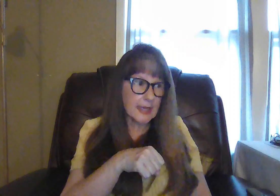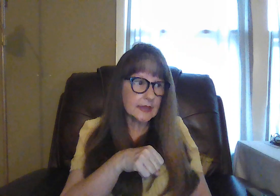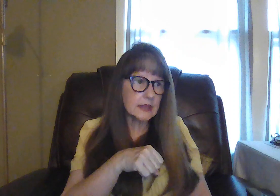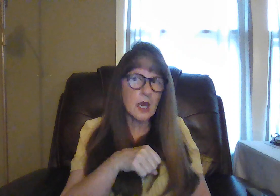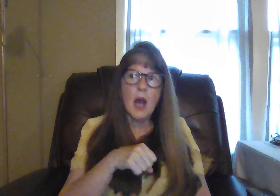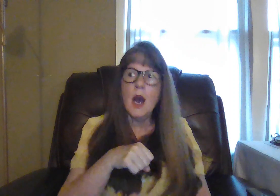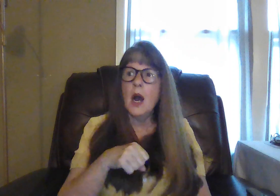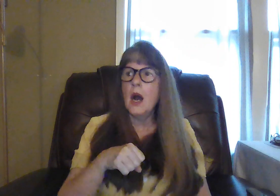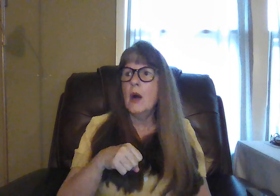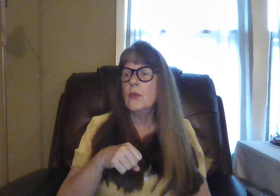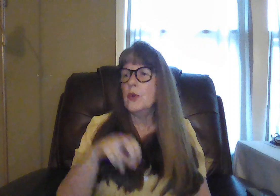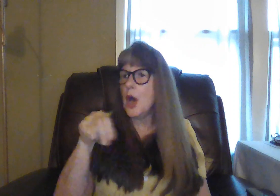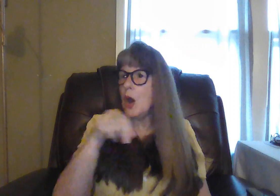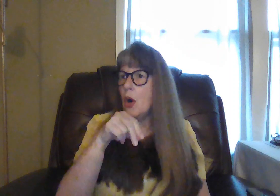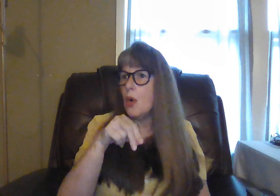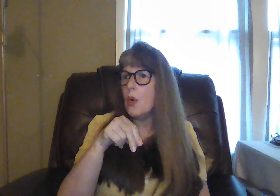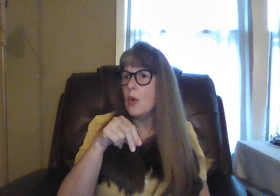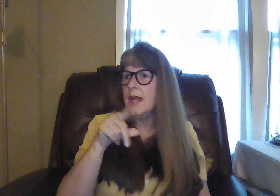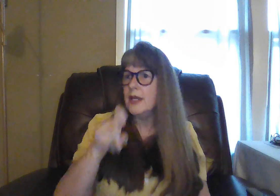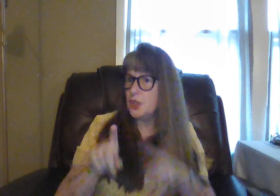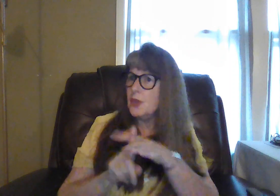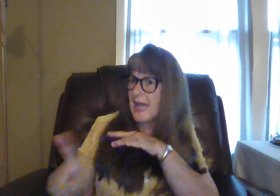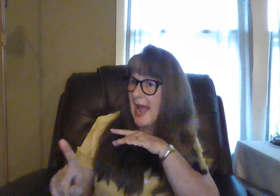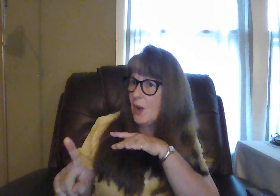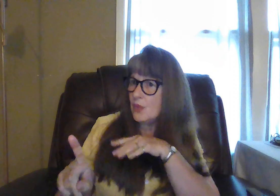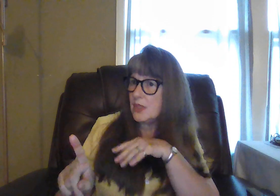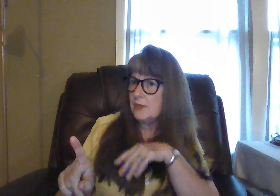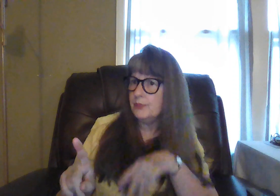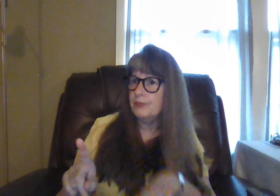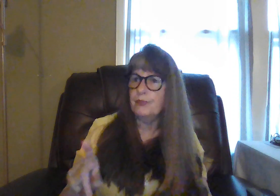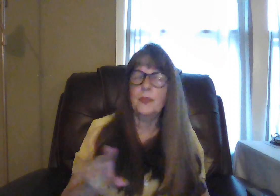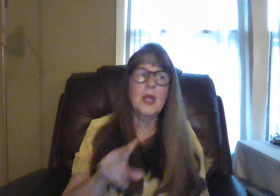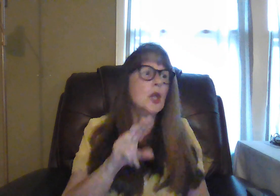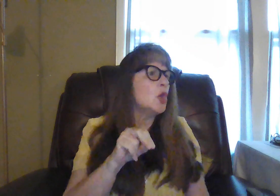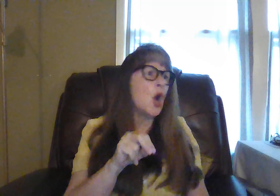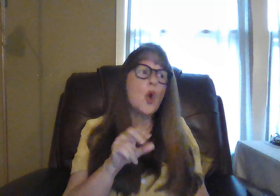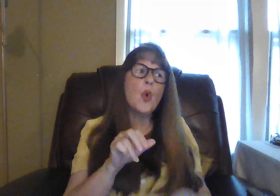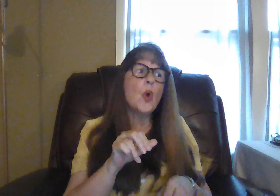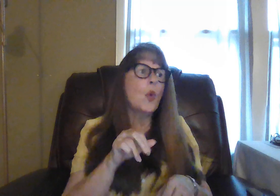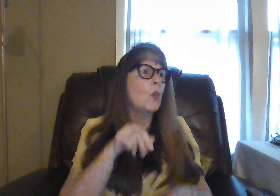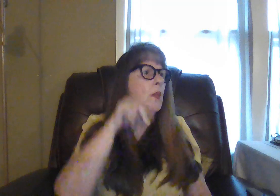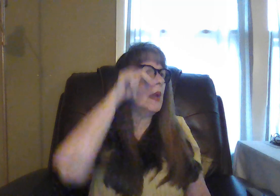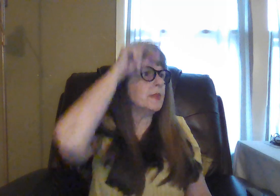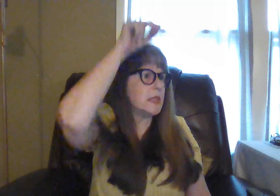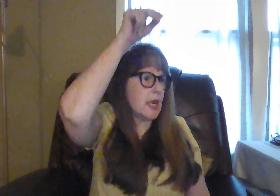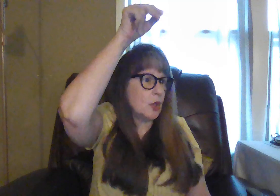Yes. No. Did you get out? No,